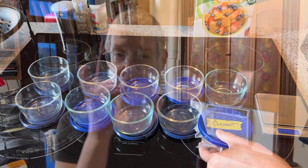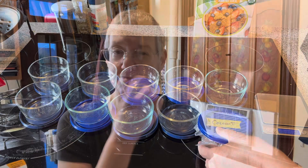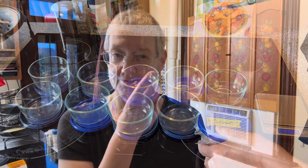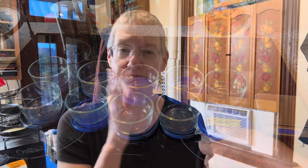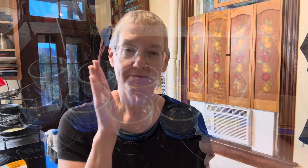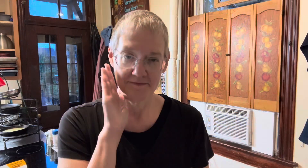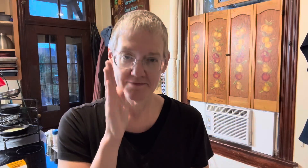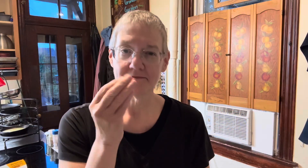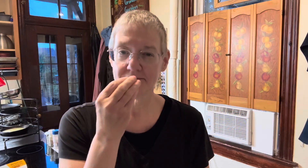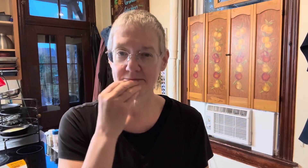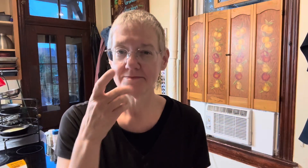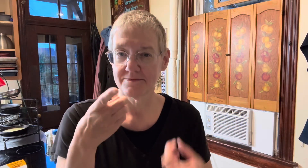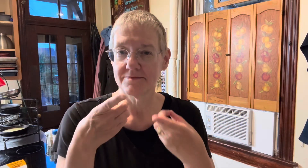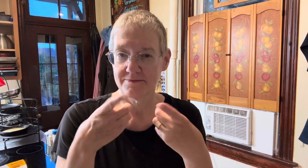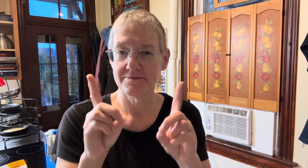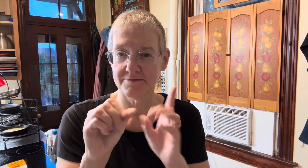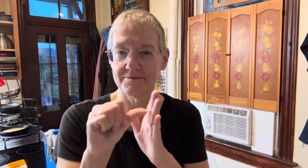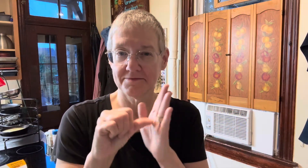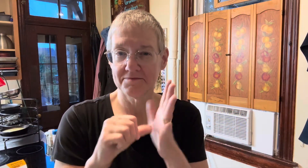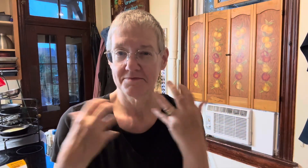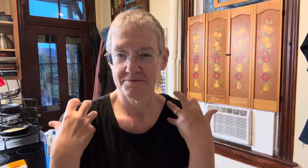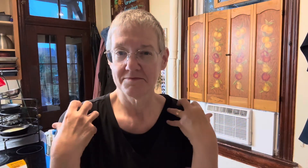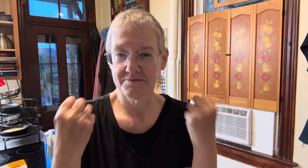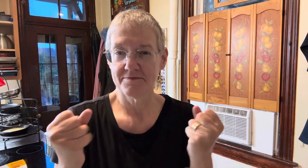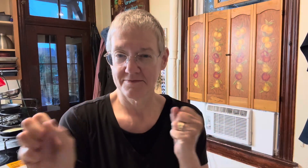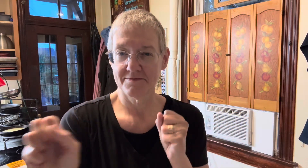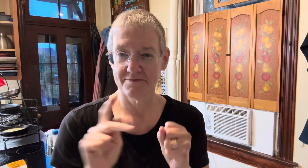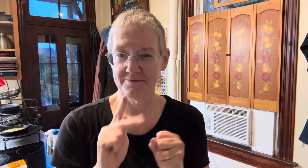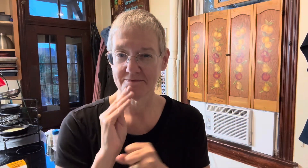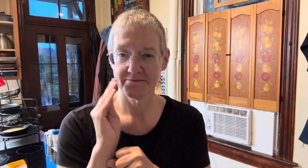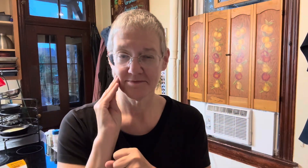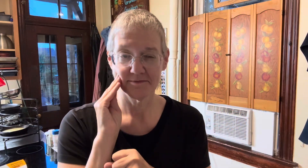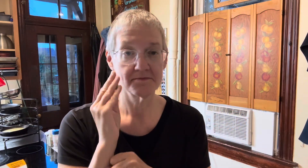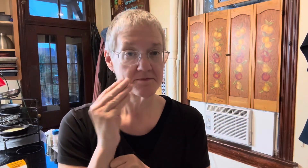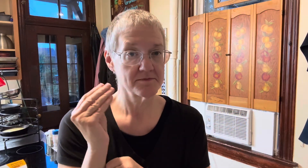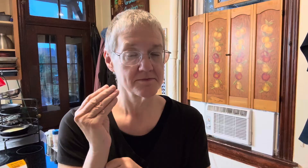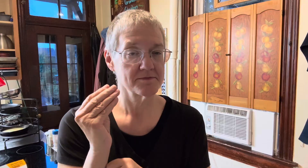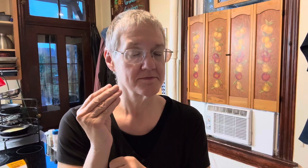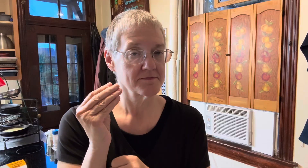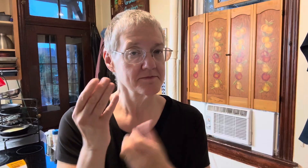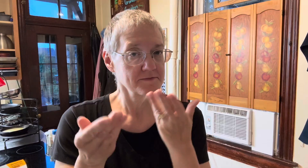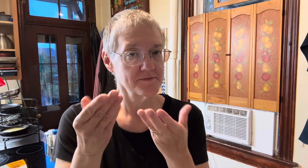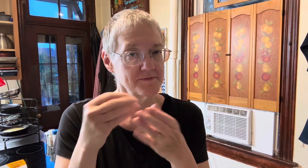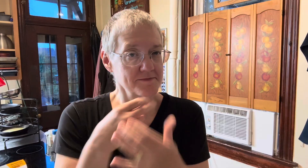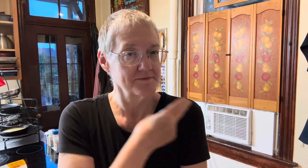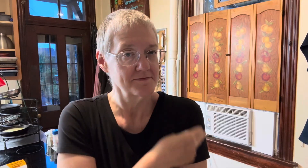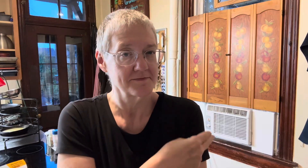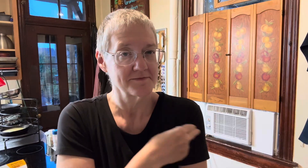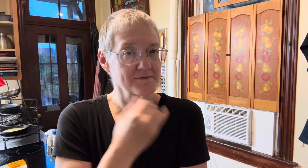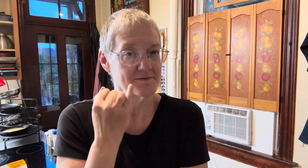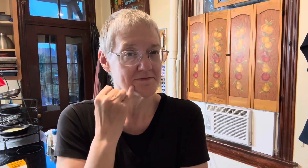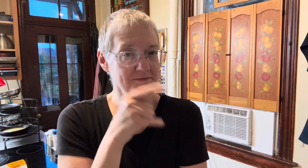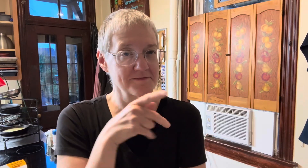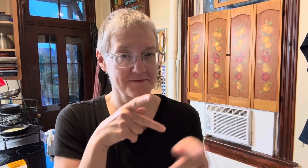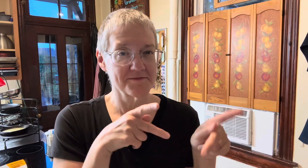Dale will also eat this cereal while he's back home recovering from surgery, and I might bring some to the hospital too.